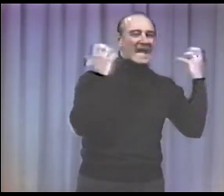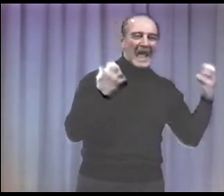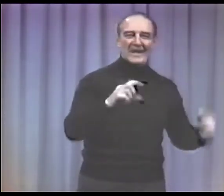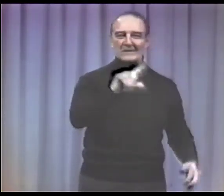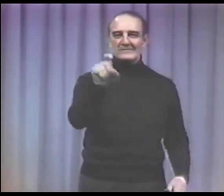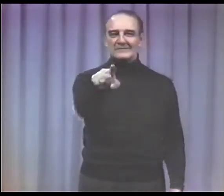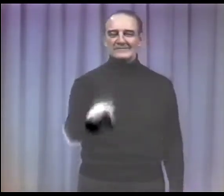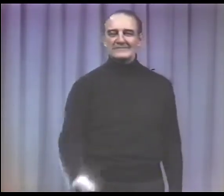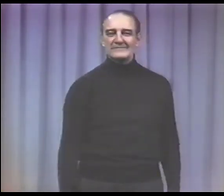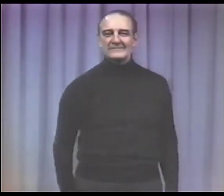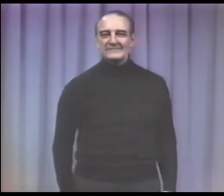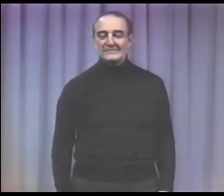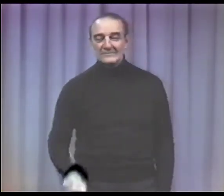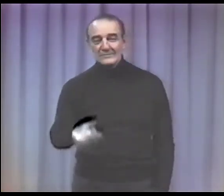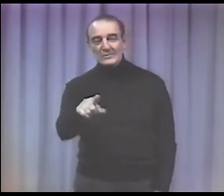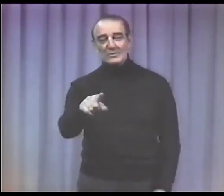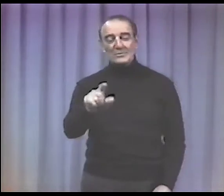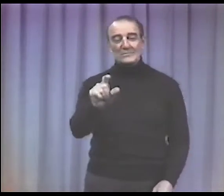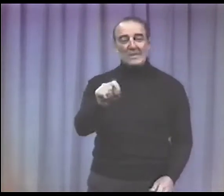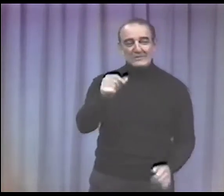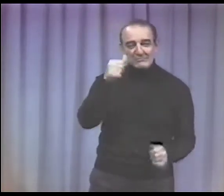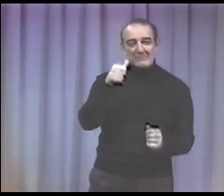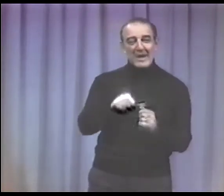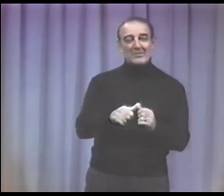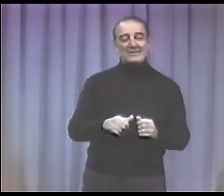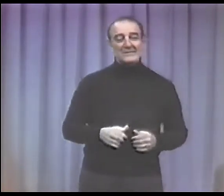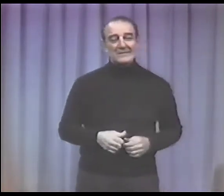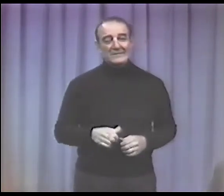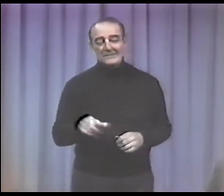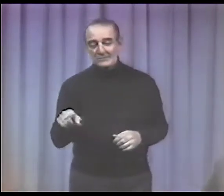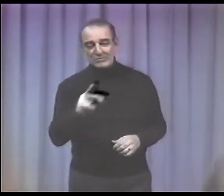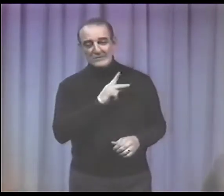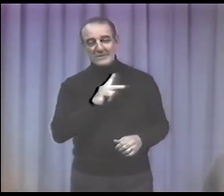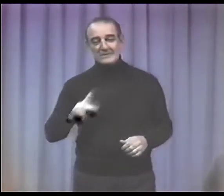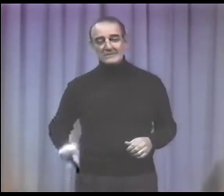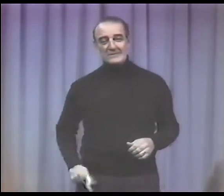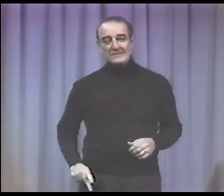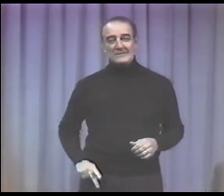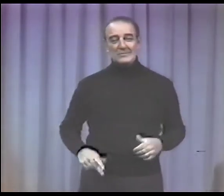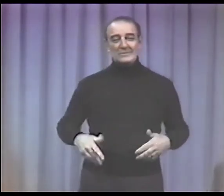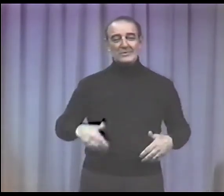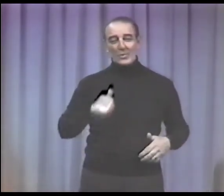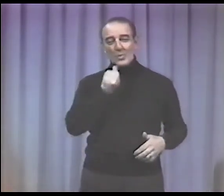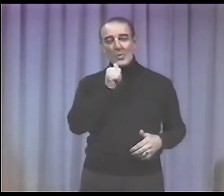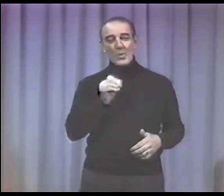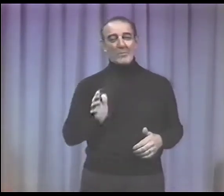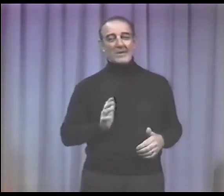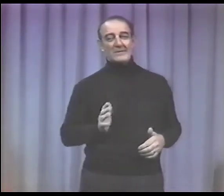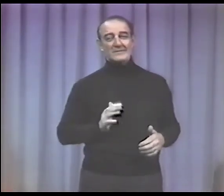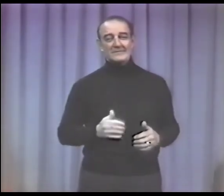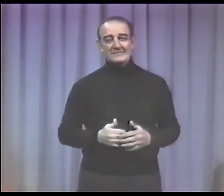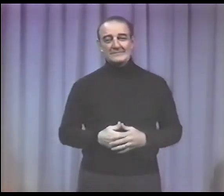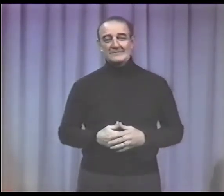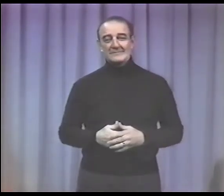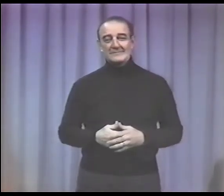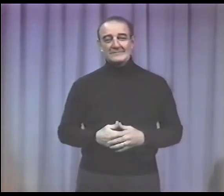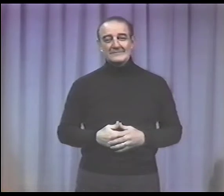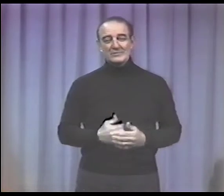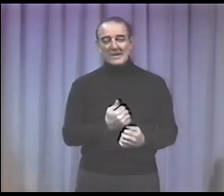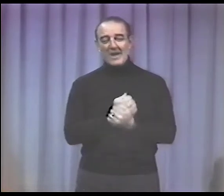was it the lady? The lady or the tiger? You must remember that the princess was a